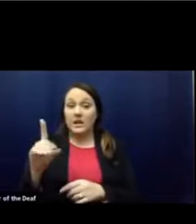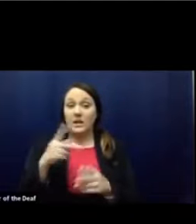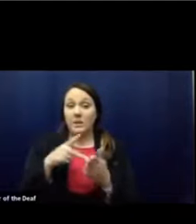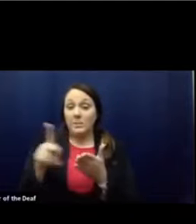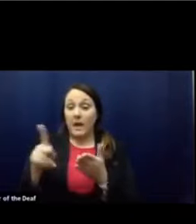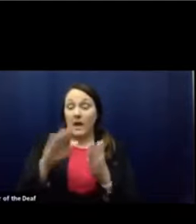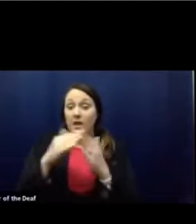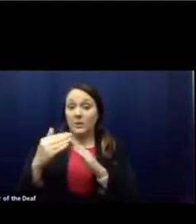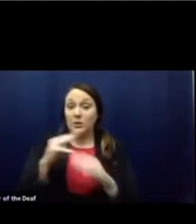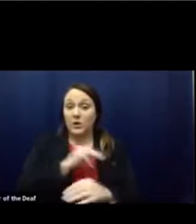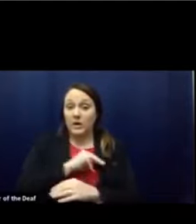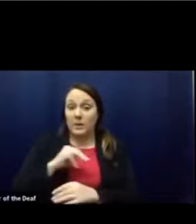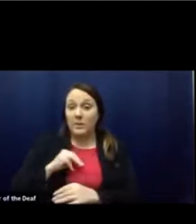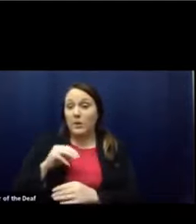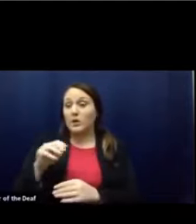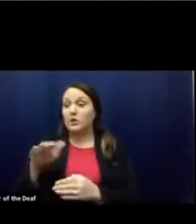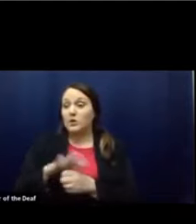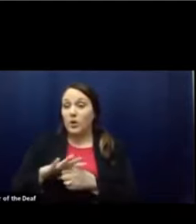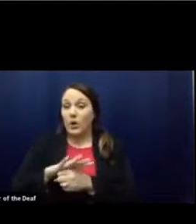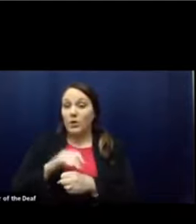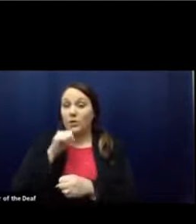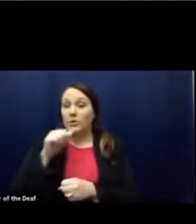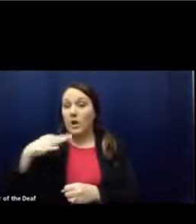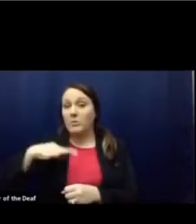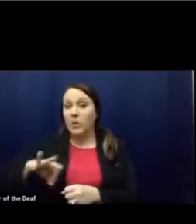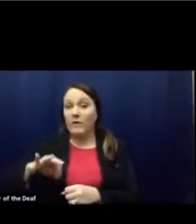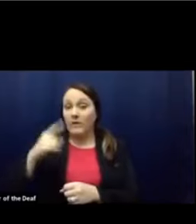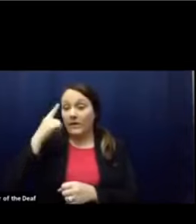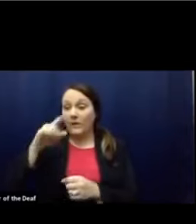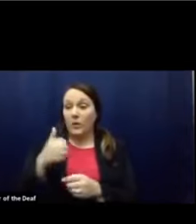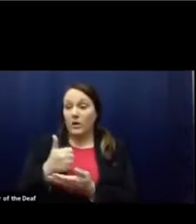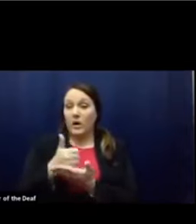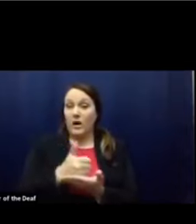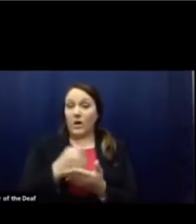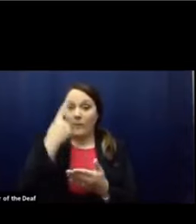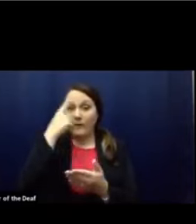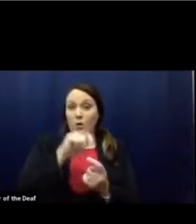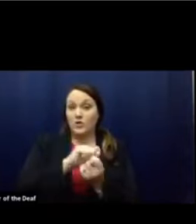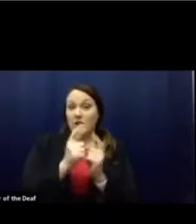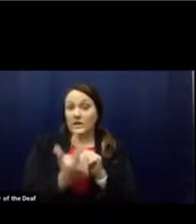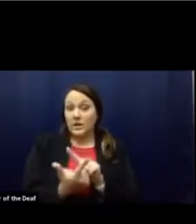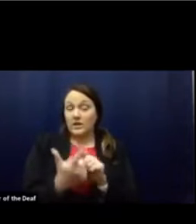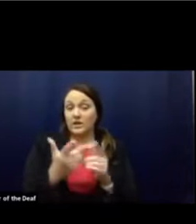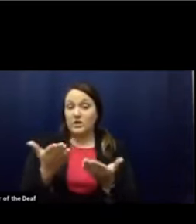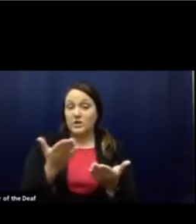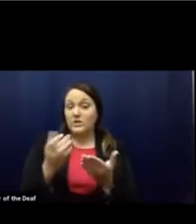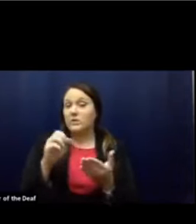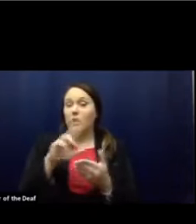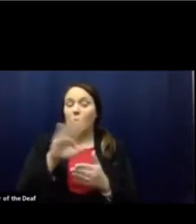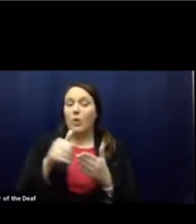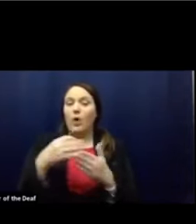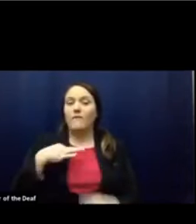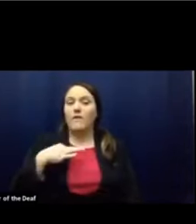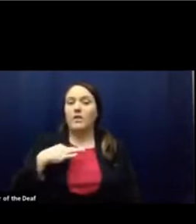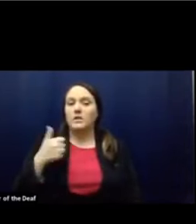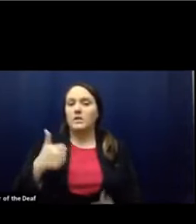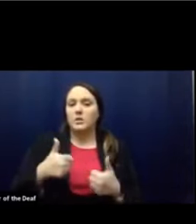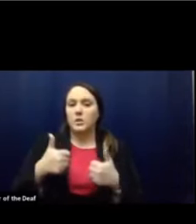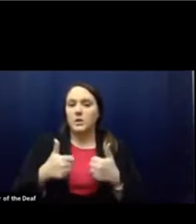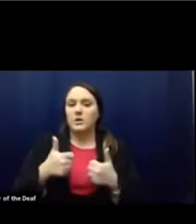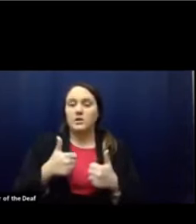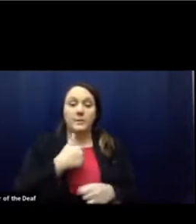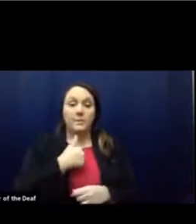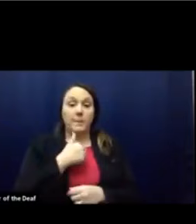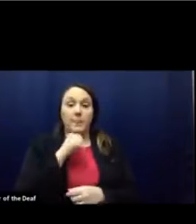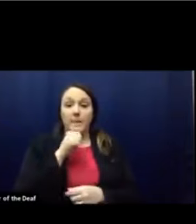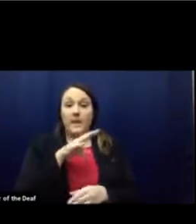members or local nonprofits for their assistance and translation services, or was it all on a volunteer basis? I was not